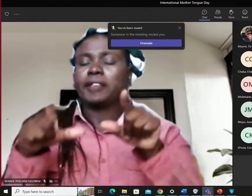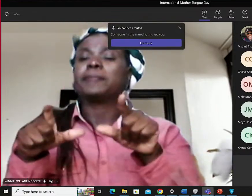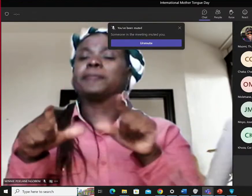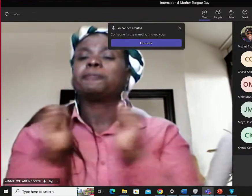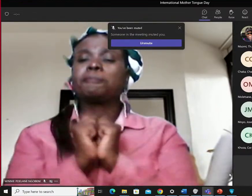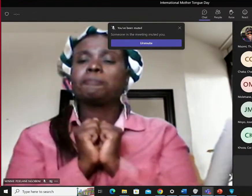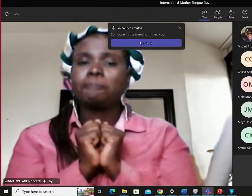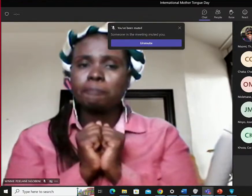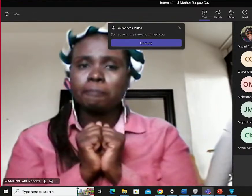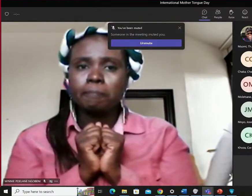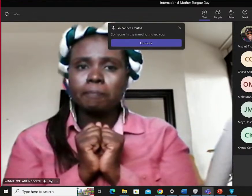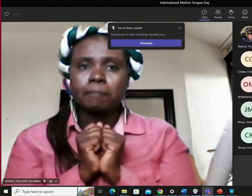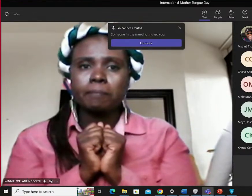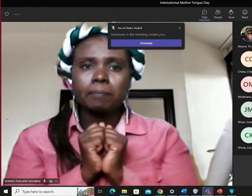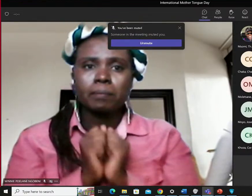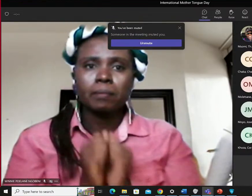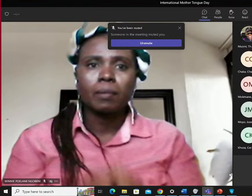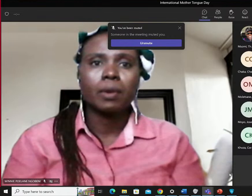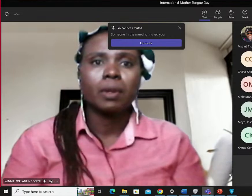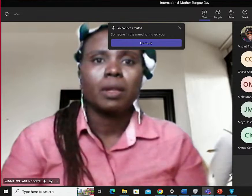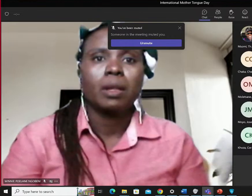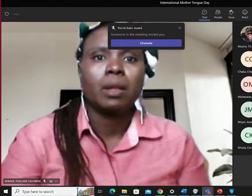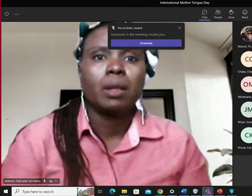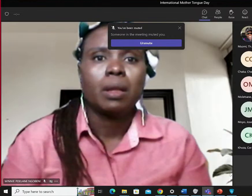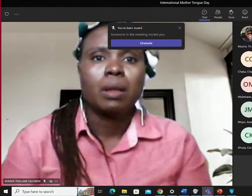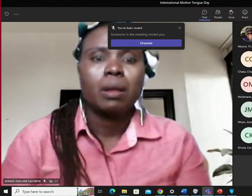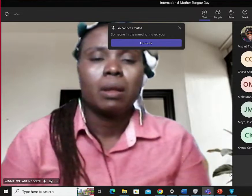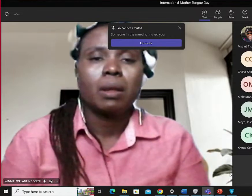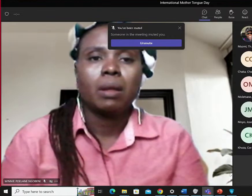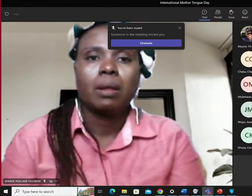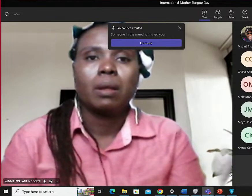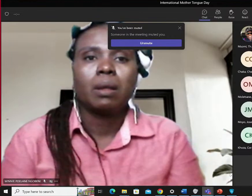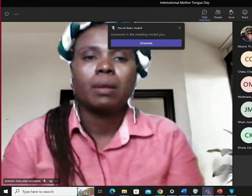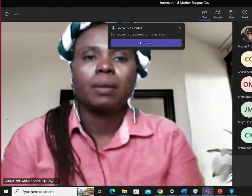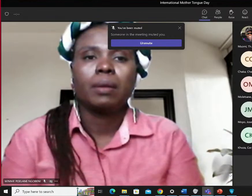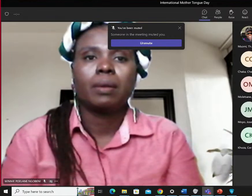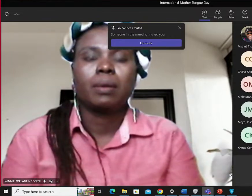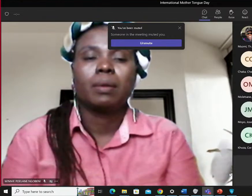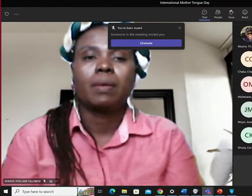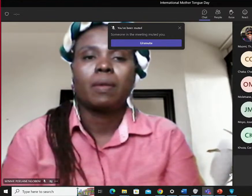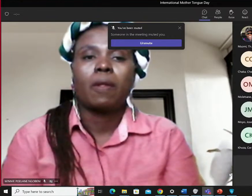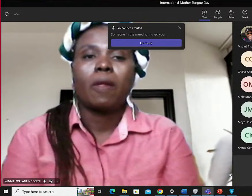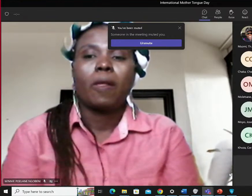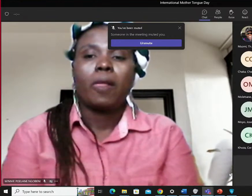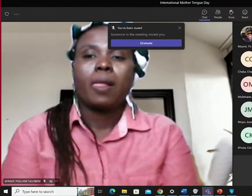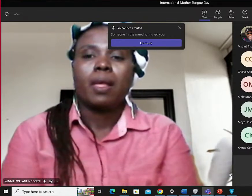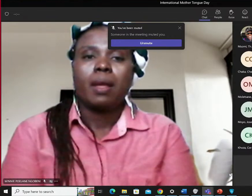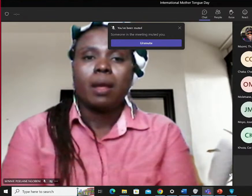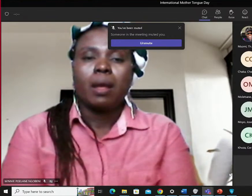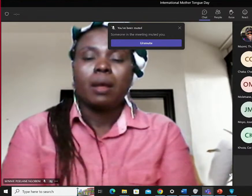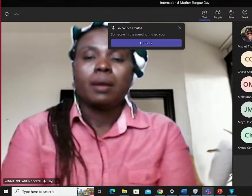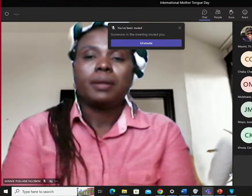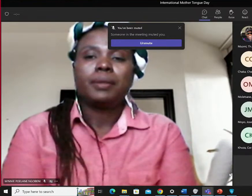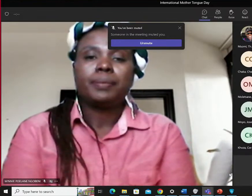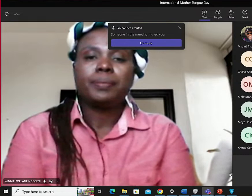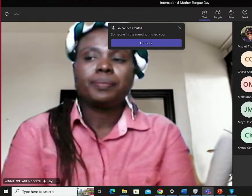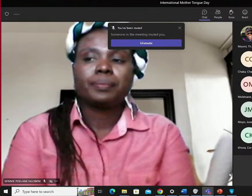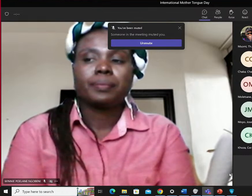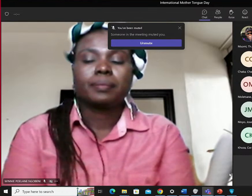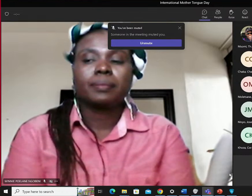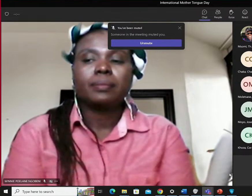What is the difference between natural sign language and combined method? Natural sign